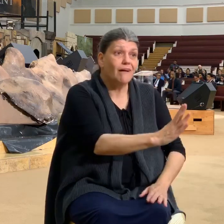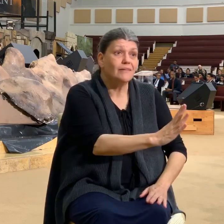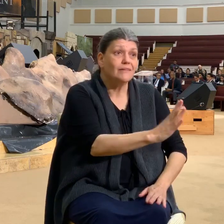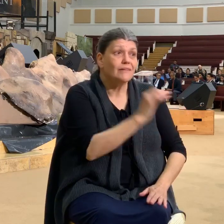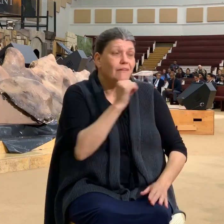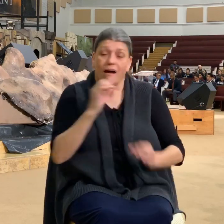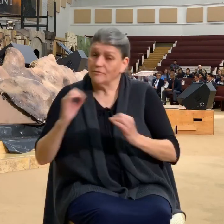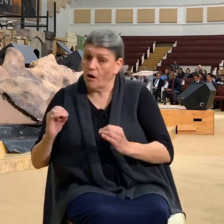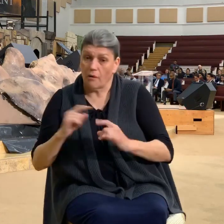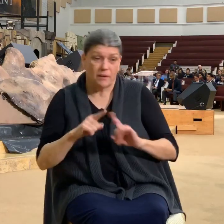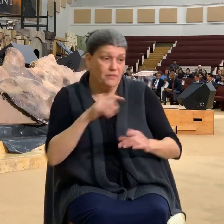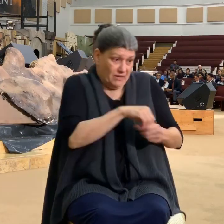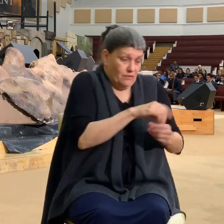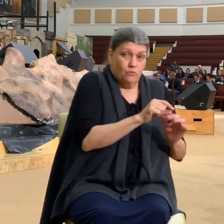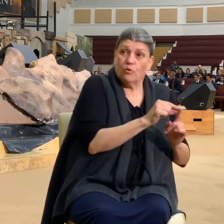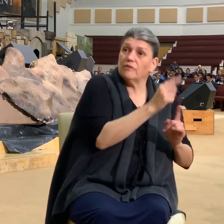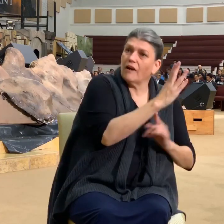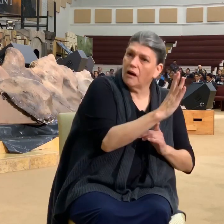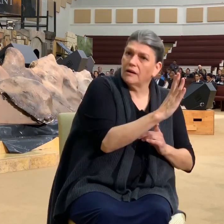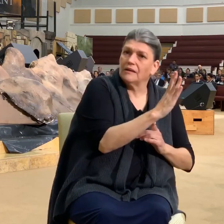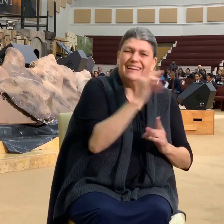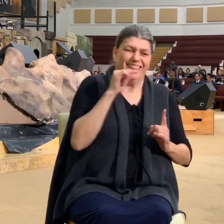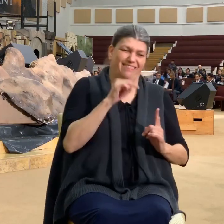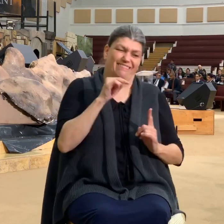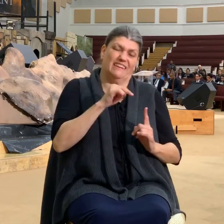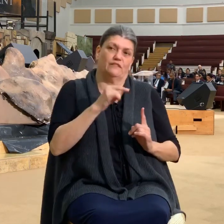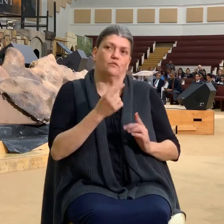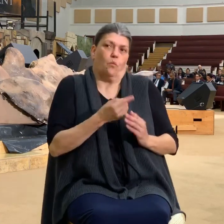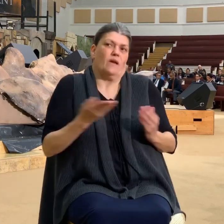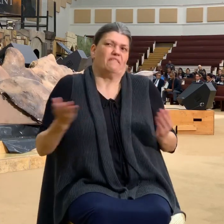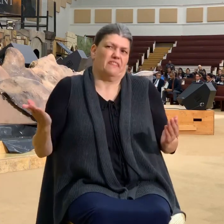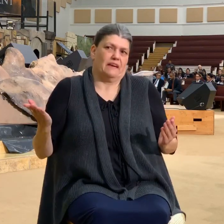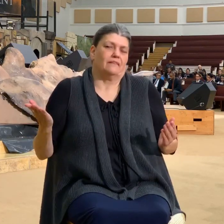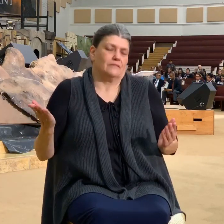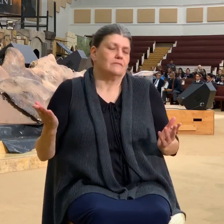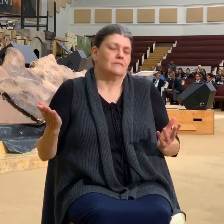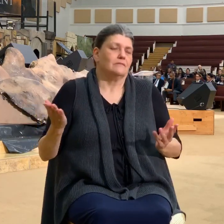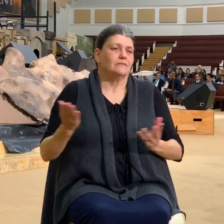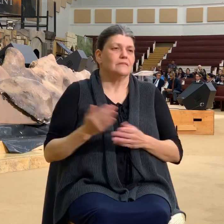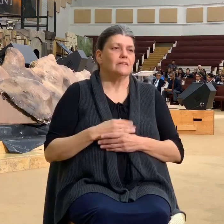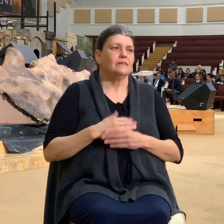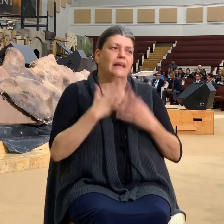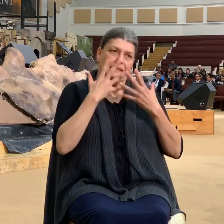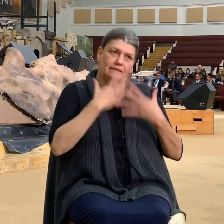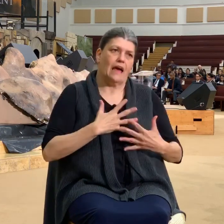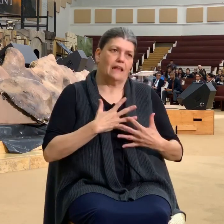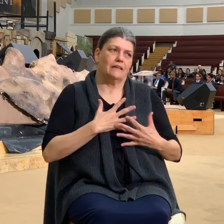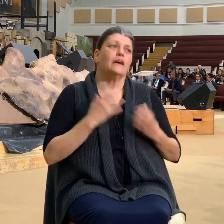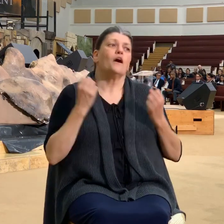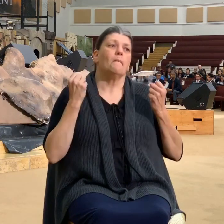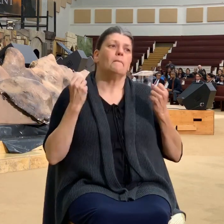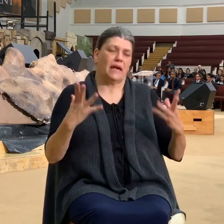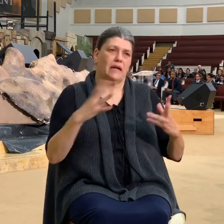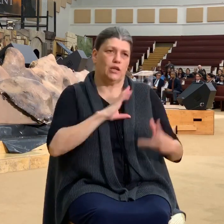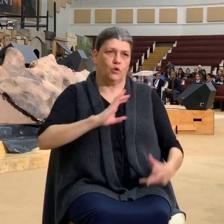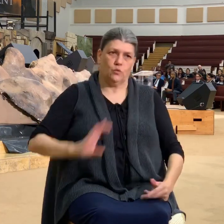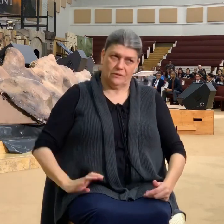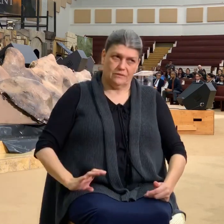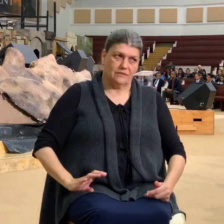And so this is one of those things that sadly the majority of